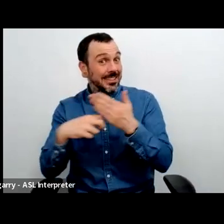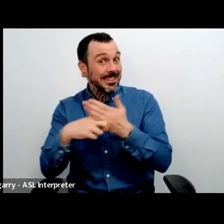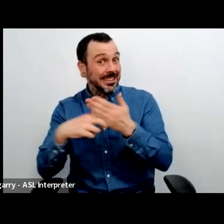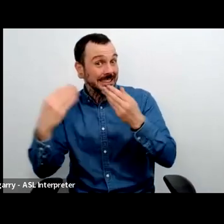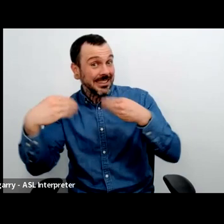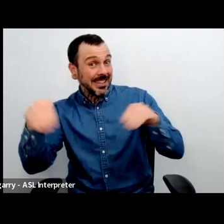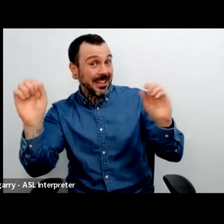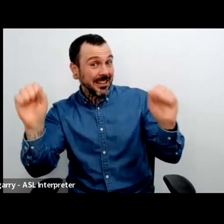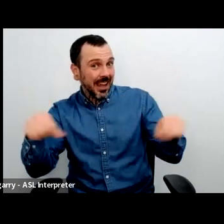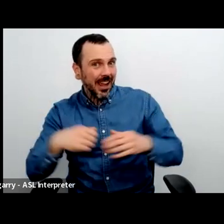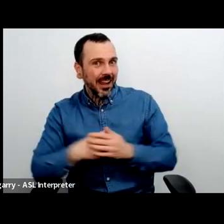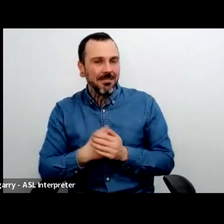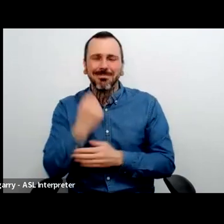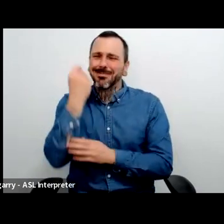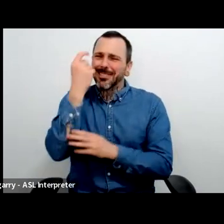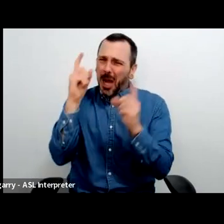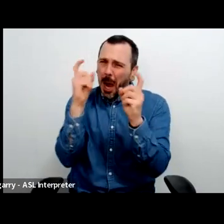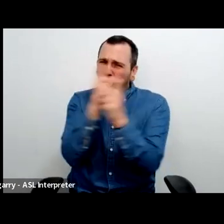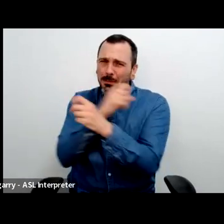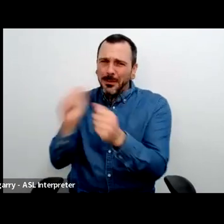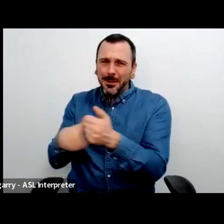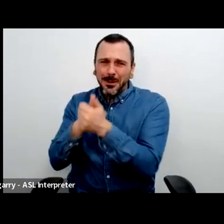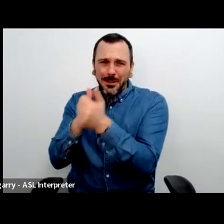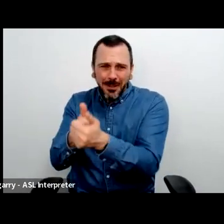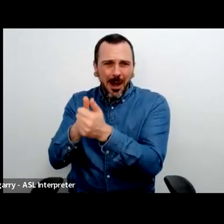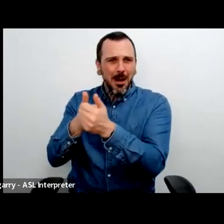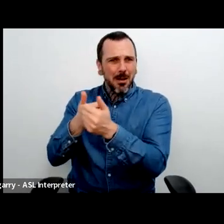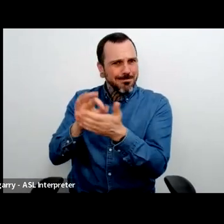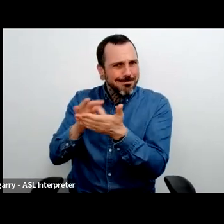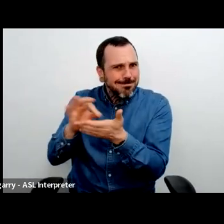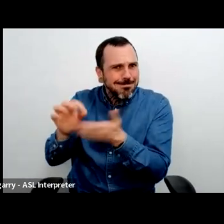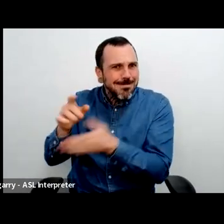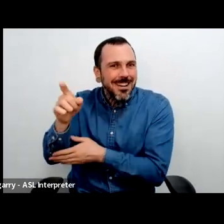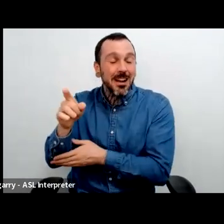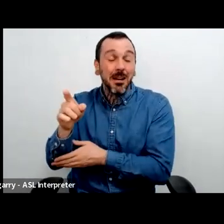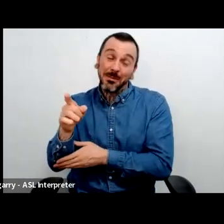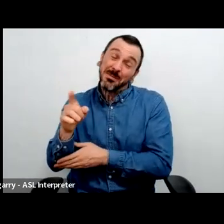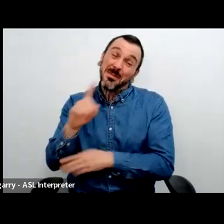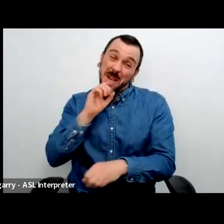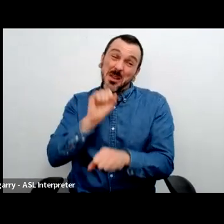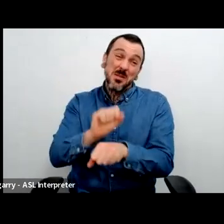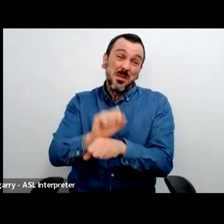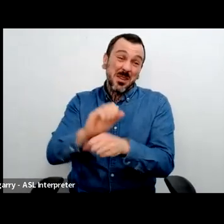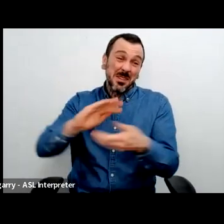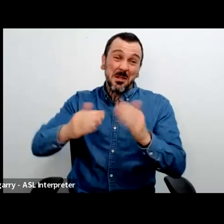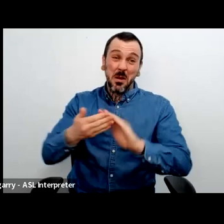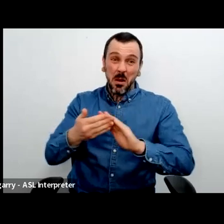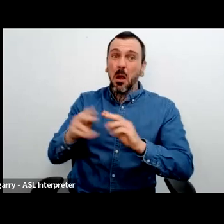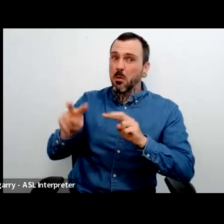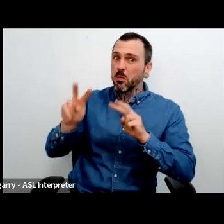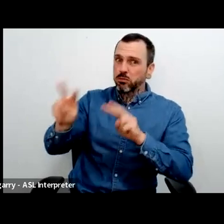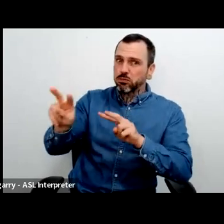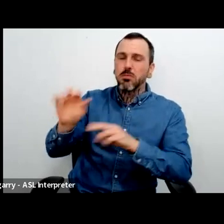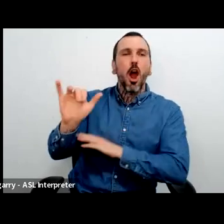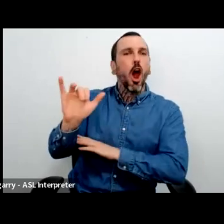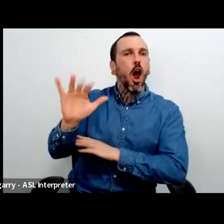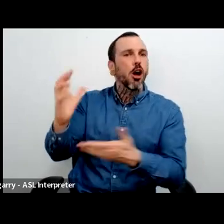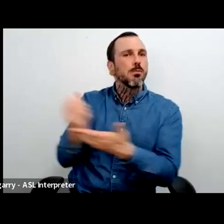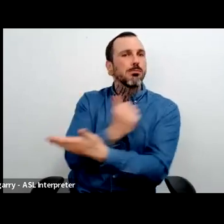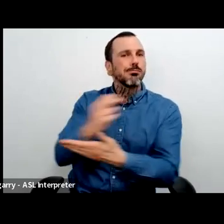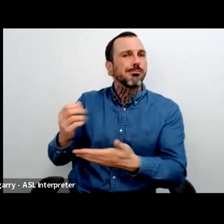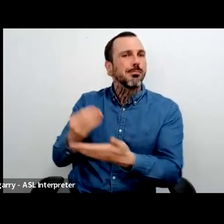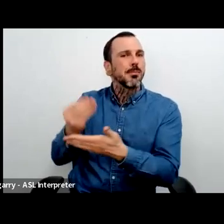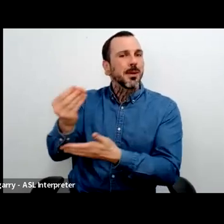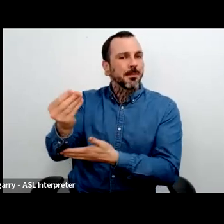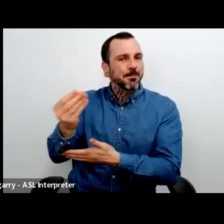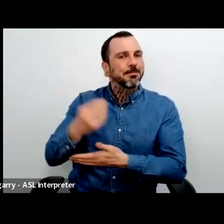follow, but that's how people go and see things in different communities. And every different community has a different way of